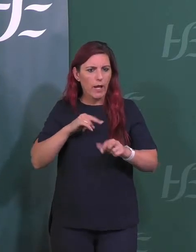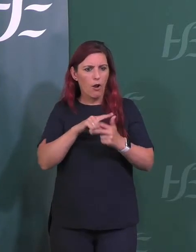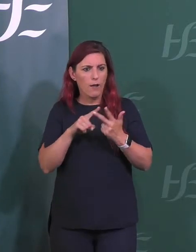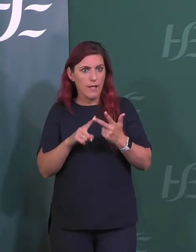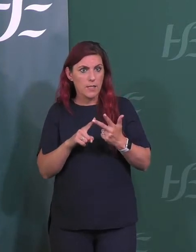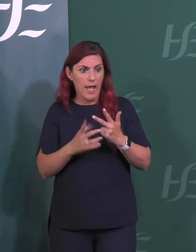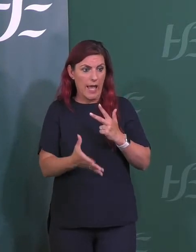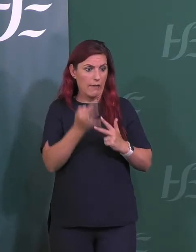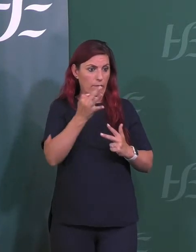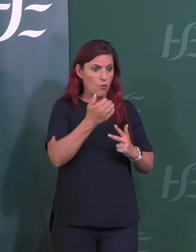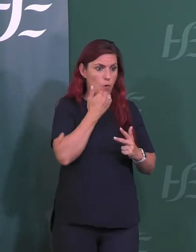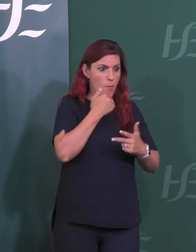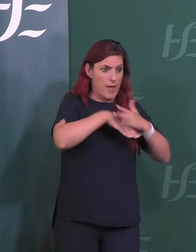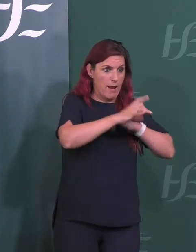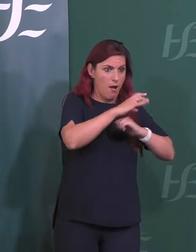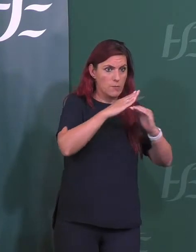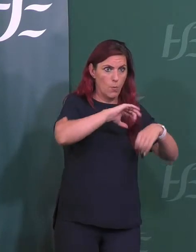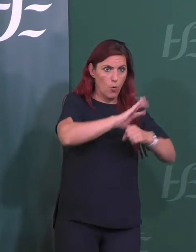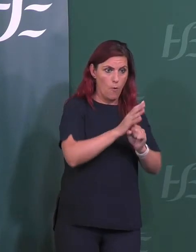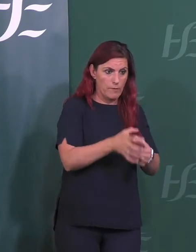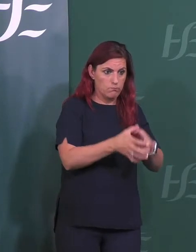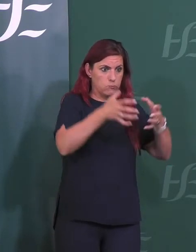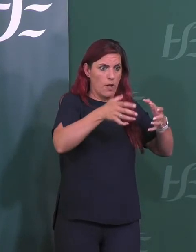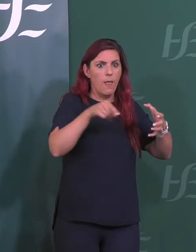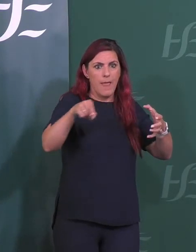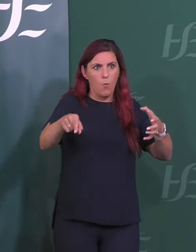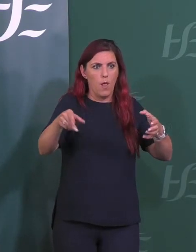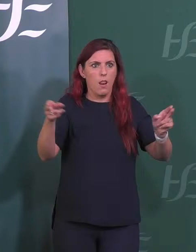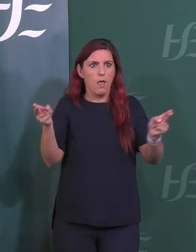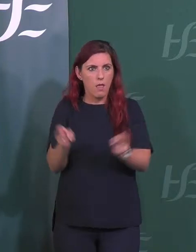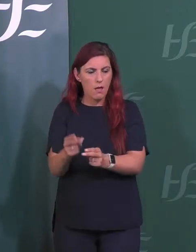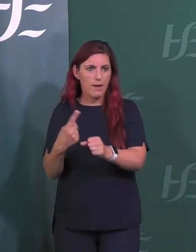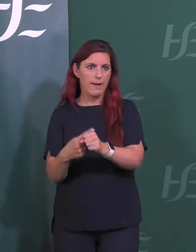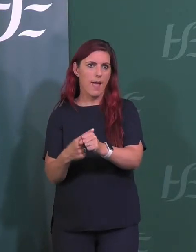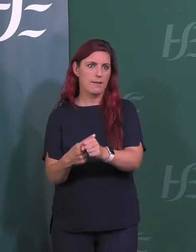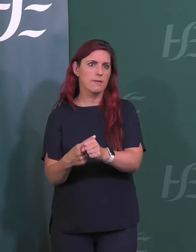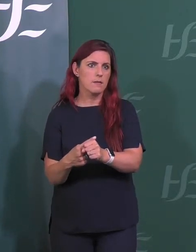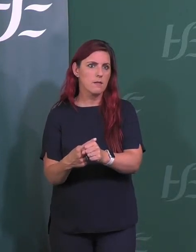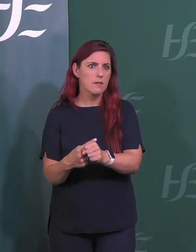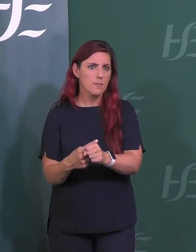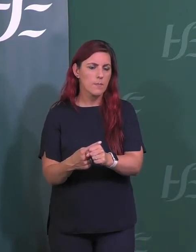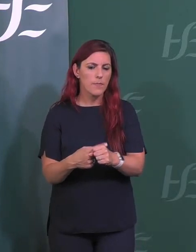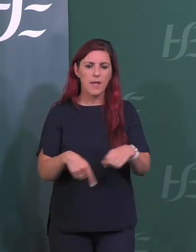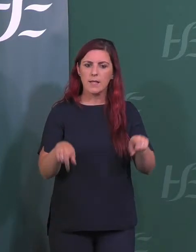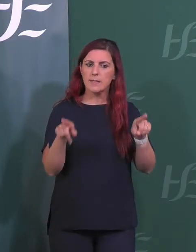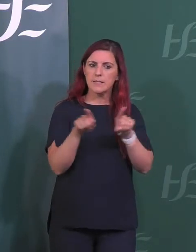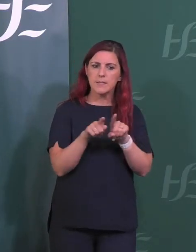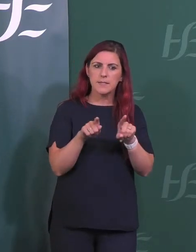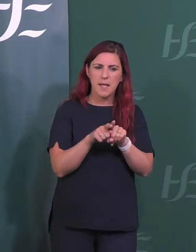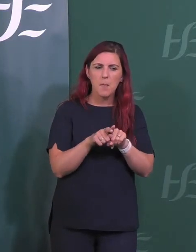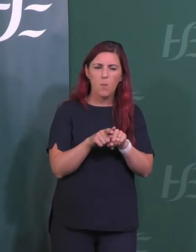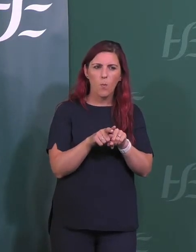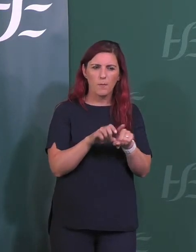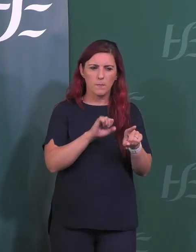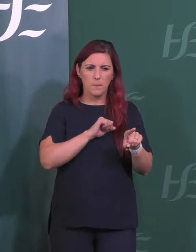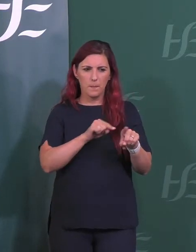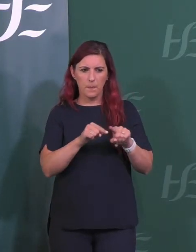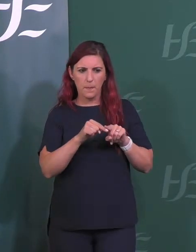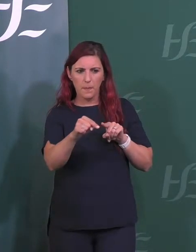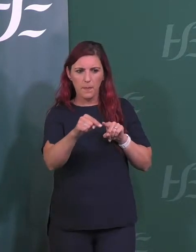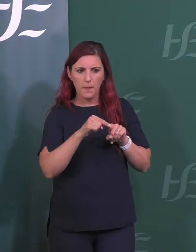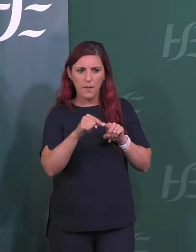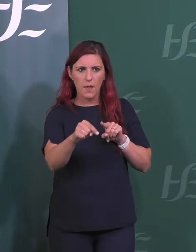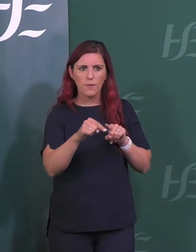down on that one again. So there is a time that we want to ensure that in the coming weeks our